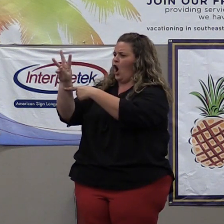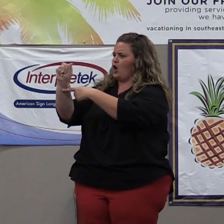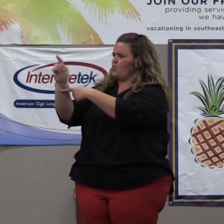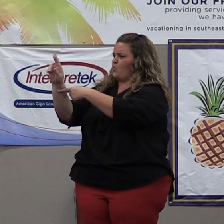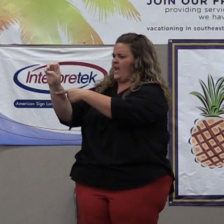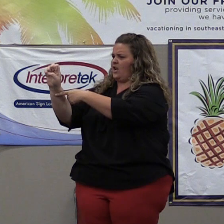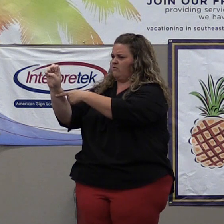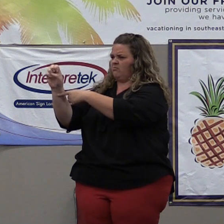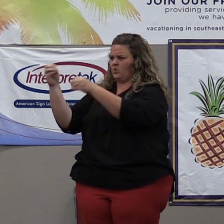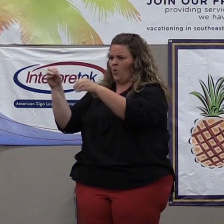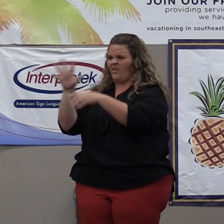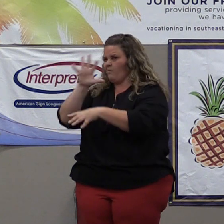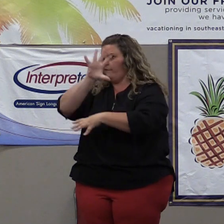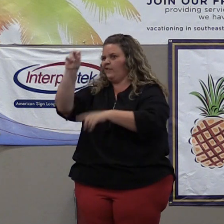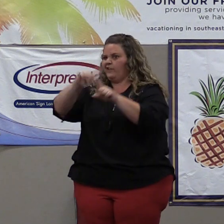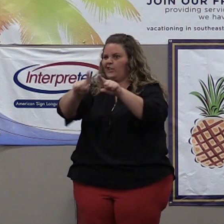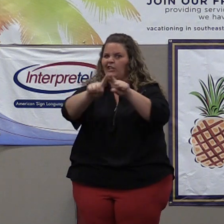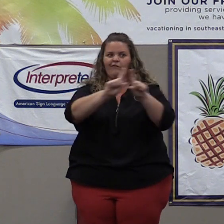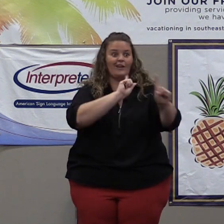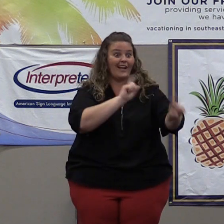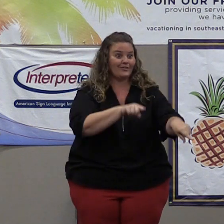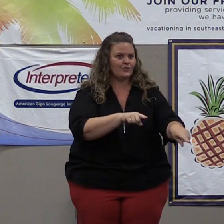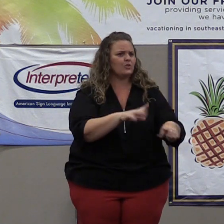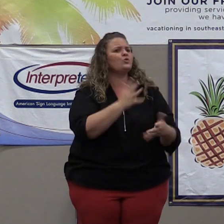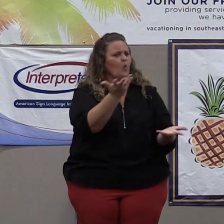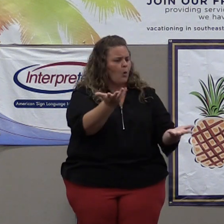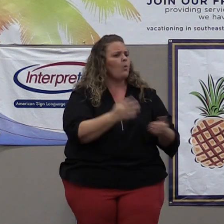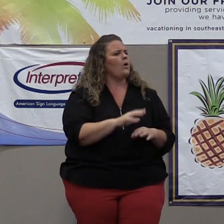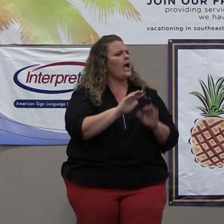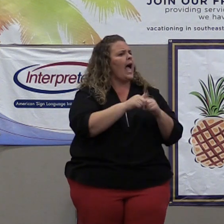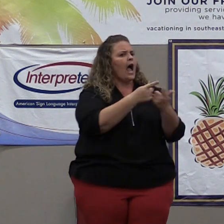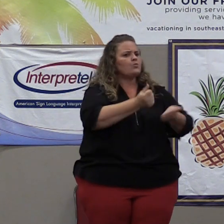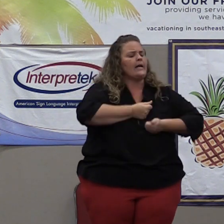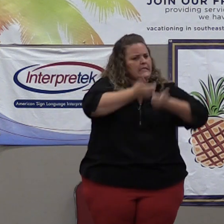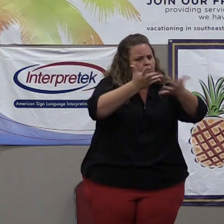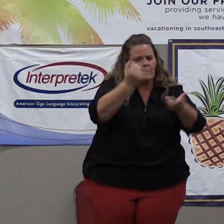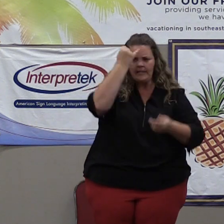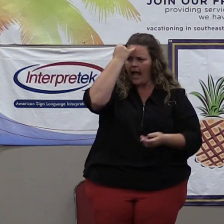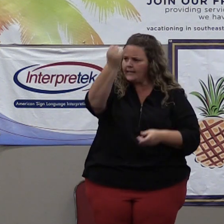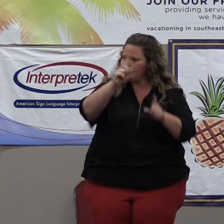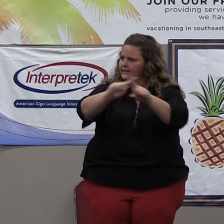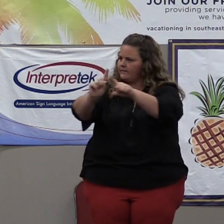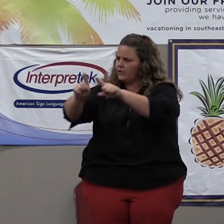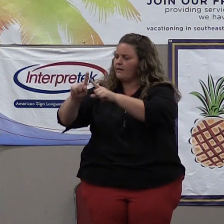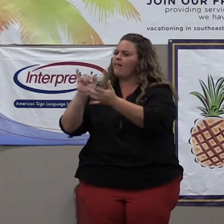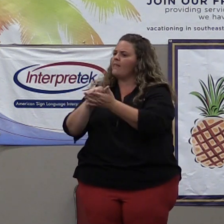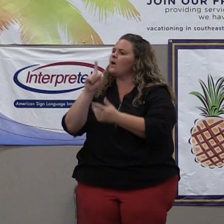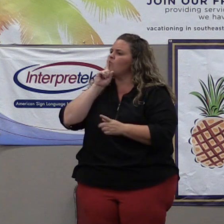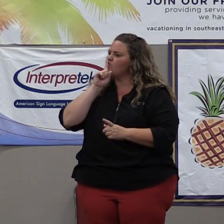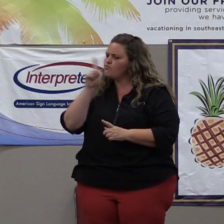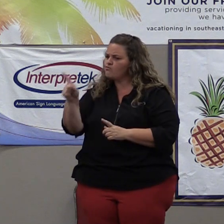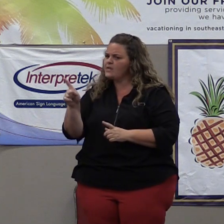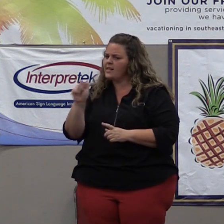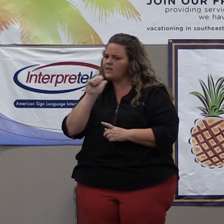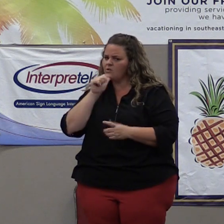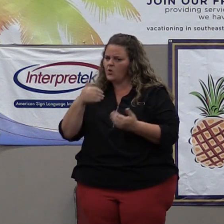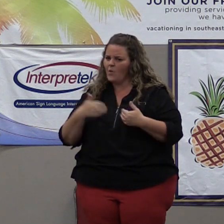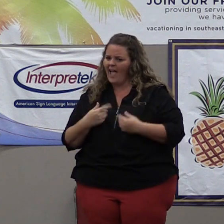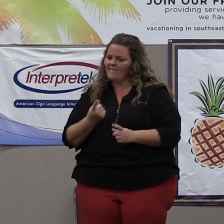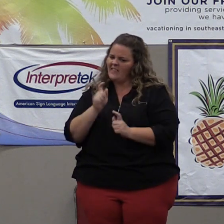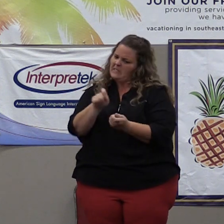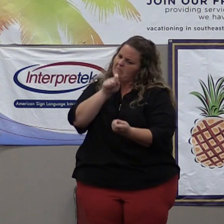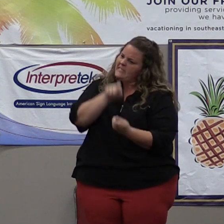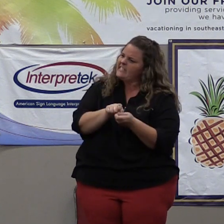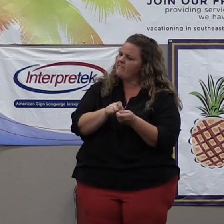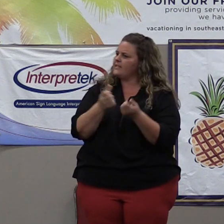answers, it seems like. And so we're going to talk about how do you express ideas that really don't have a single